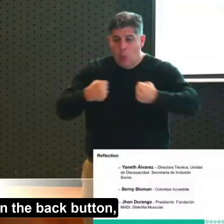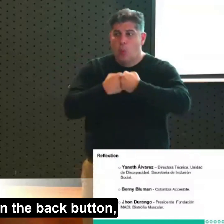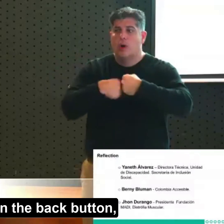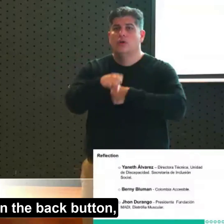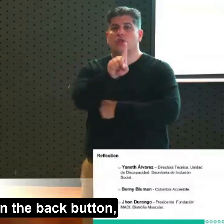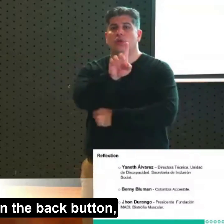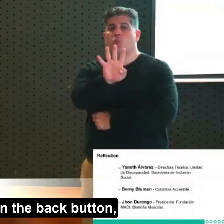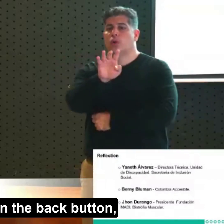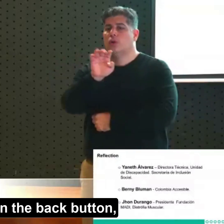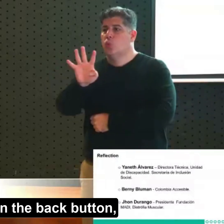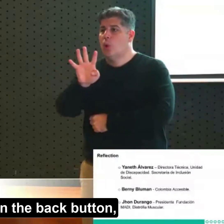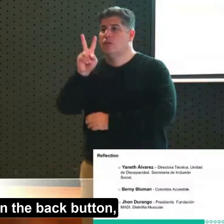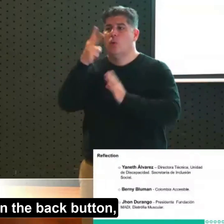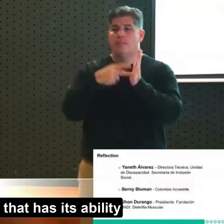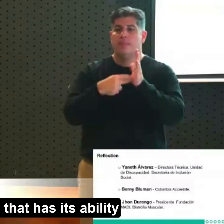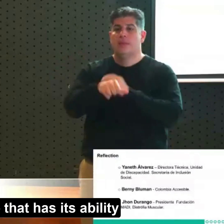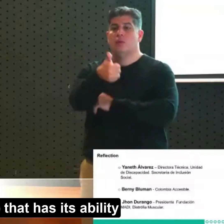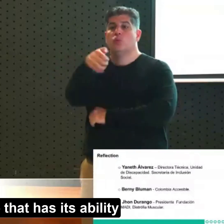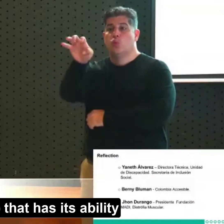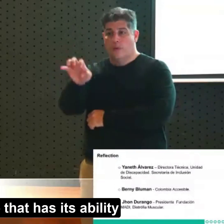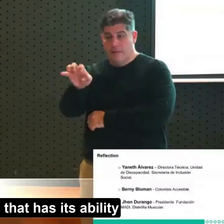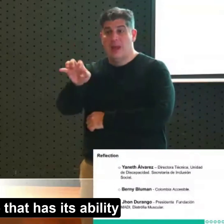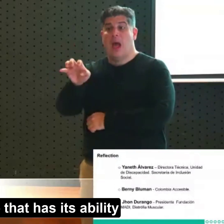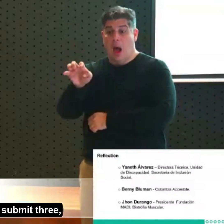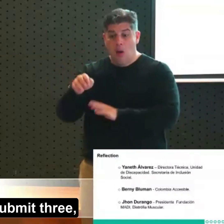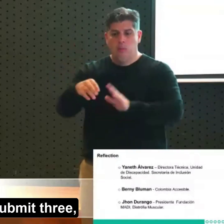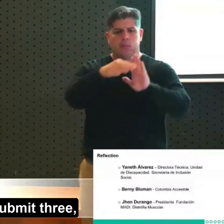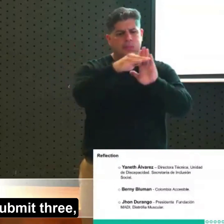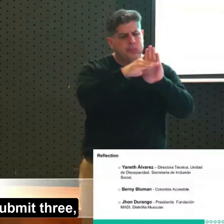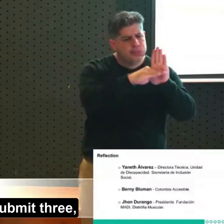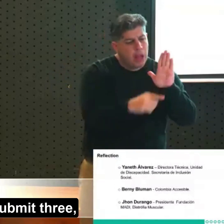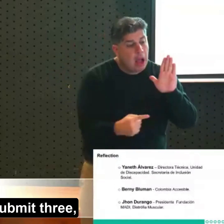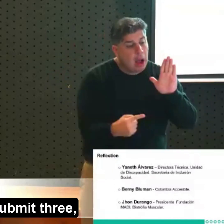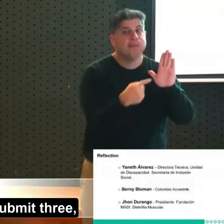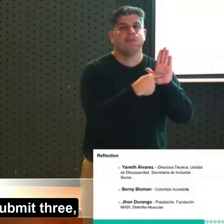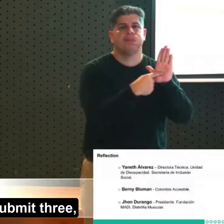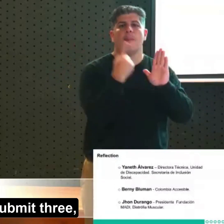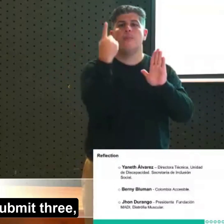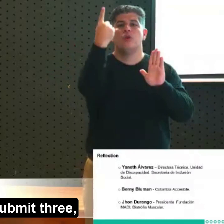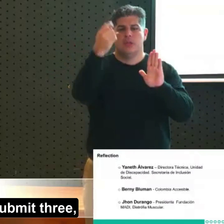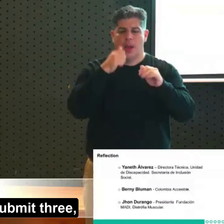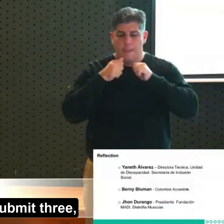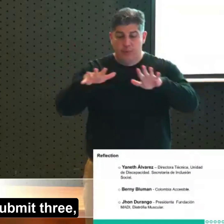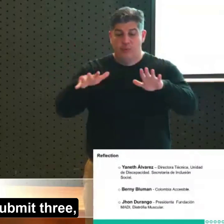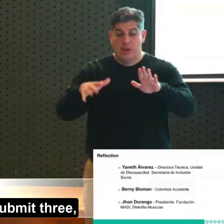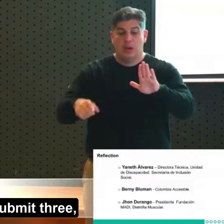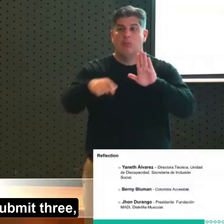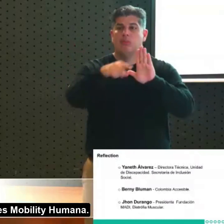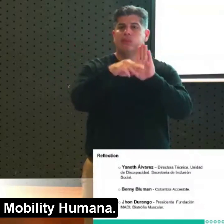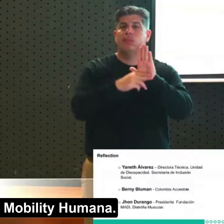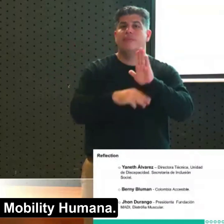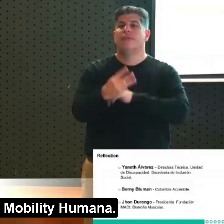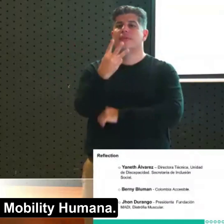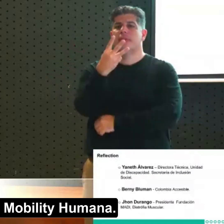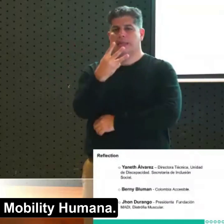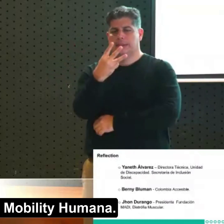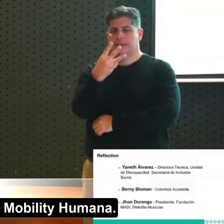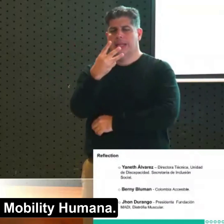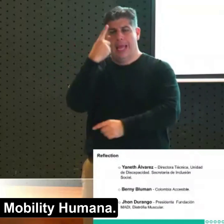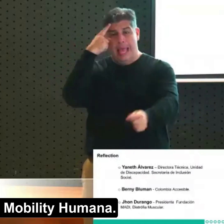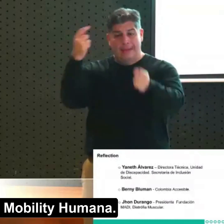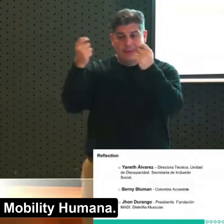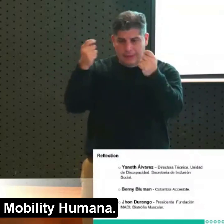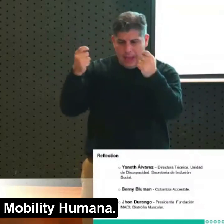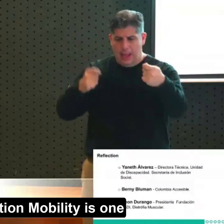144 2019. In the backbone of that accessibility, the line, they submit 3 strategies.